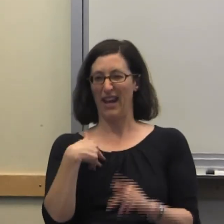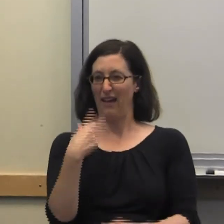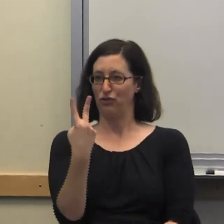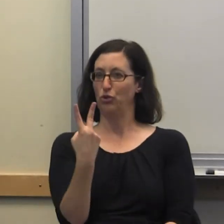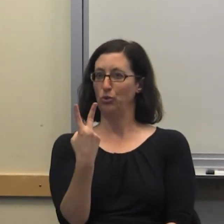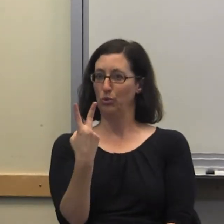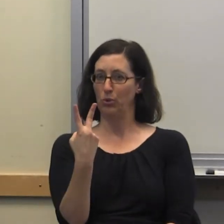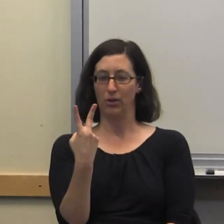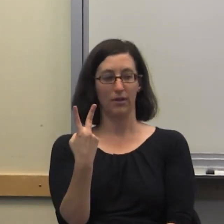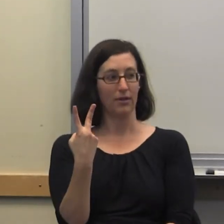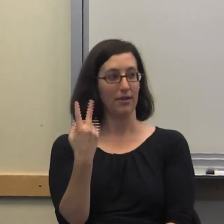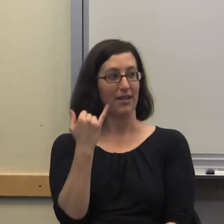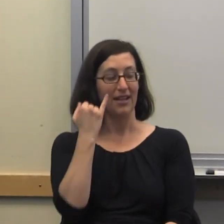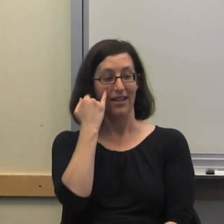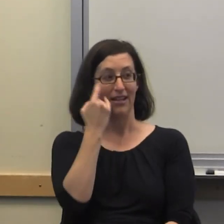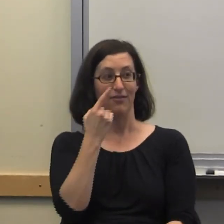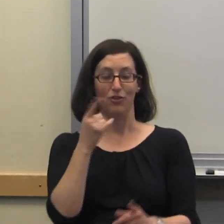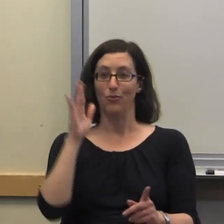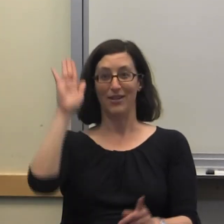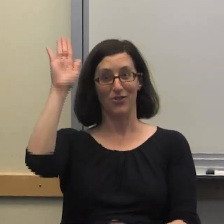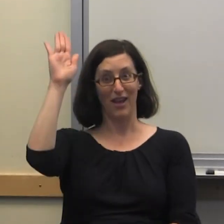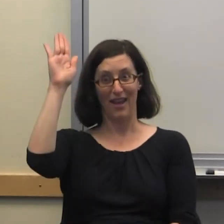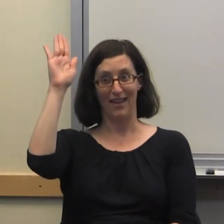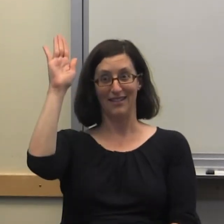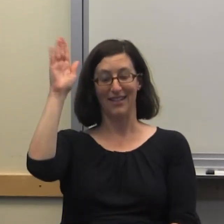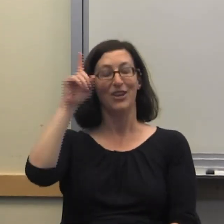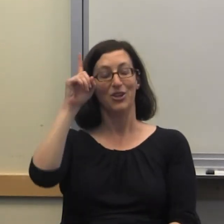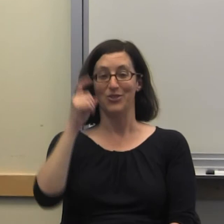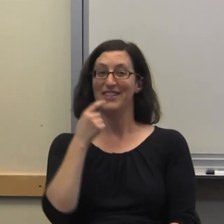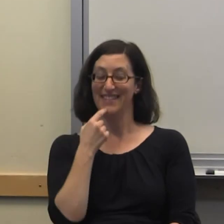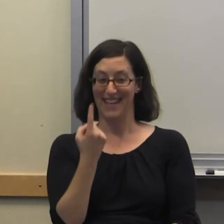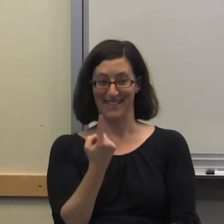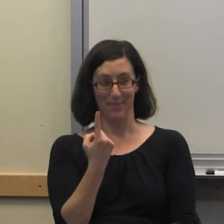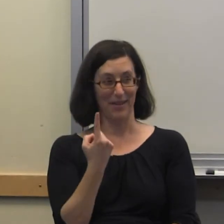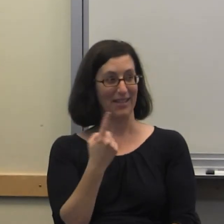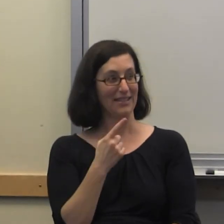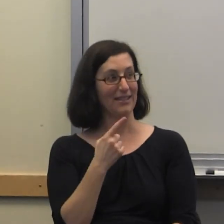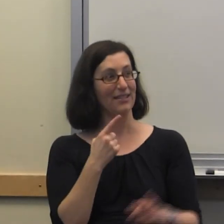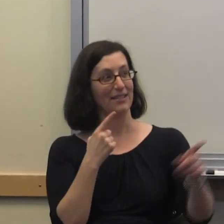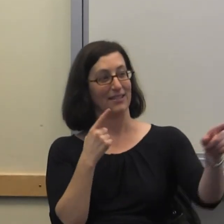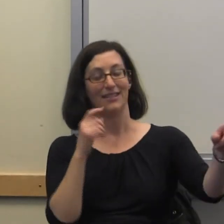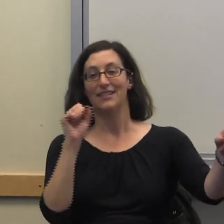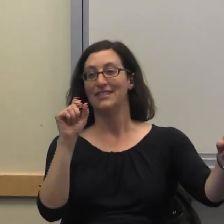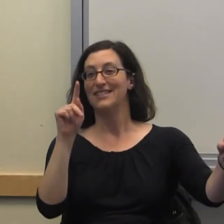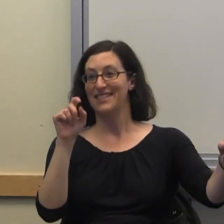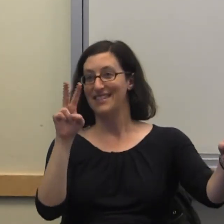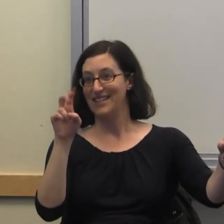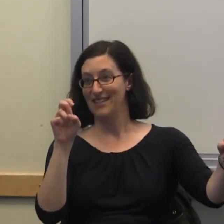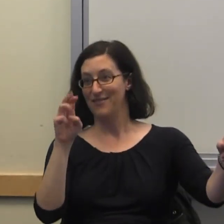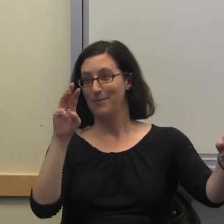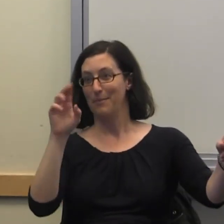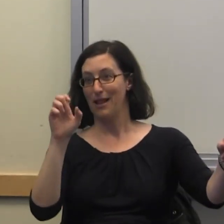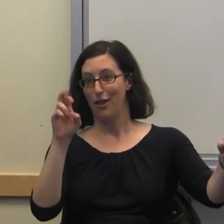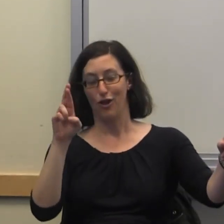If you raise your hand, it's going to get real tired. Say your name. Okay, Steve Miller. Hi, again. Steve.